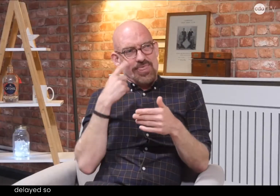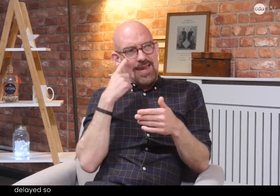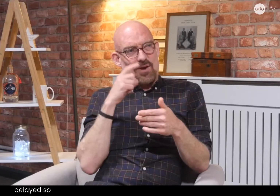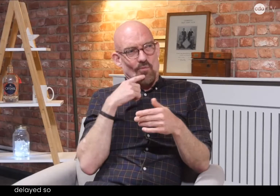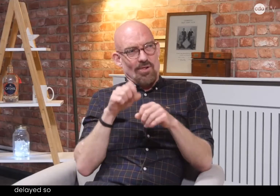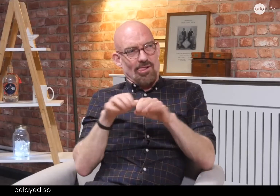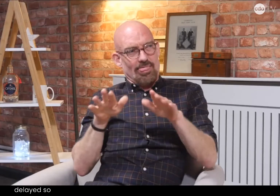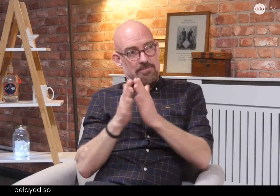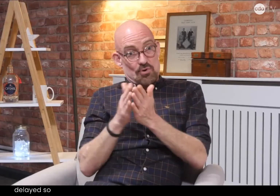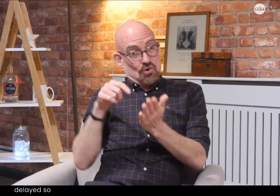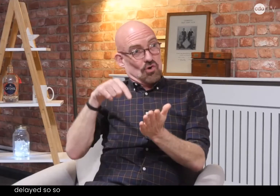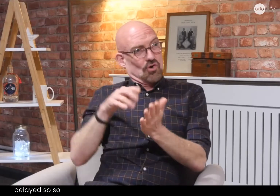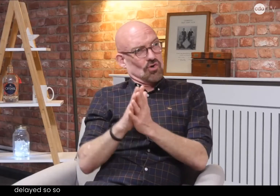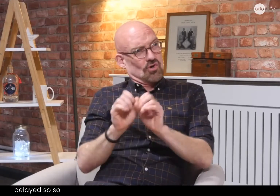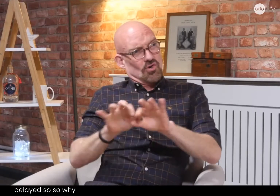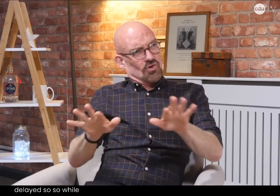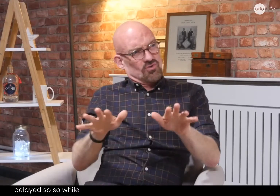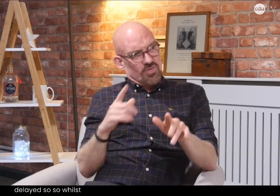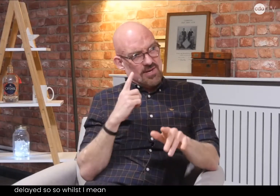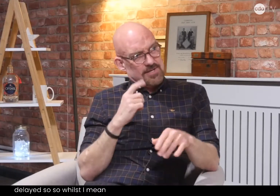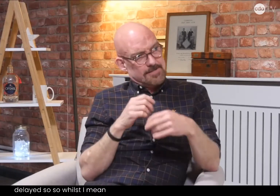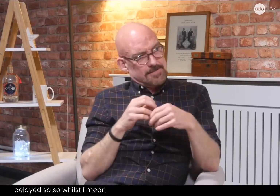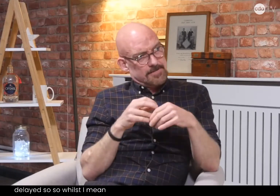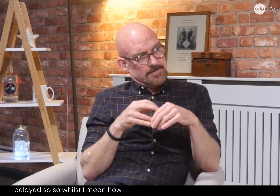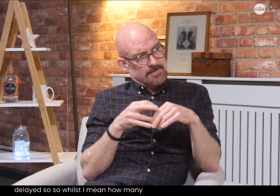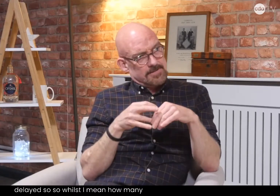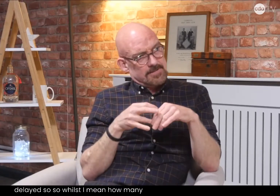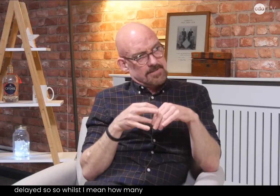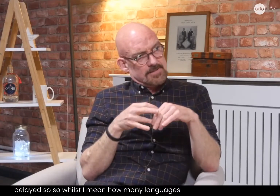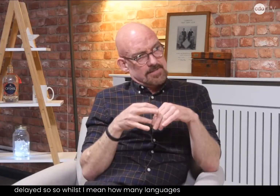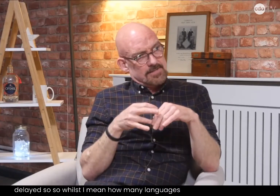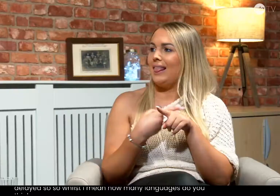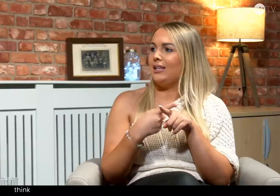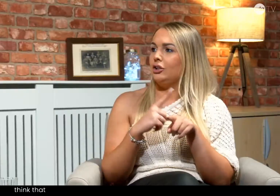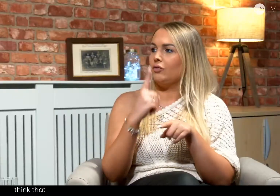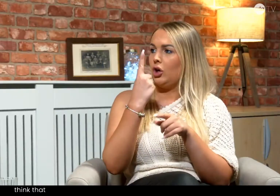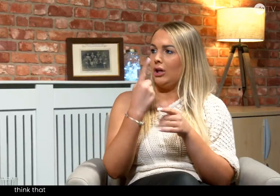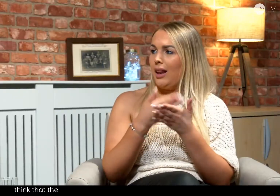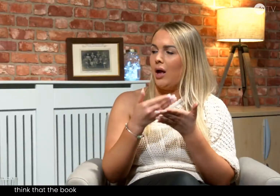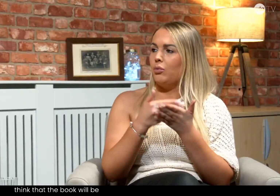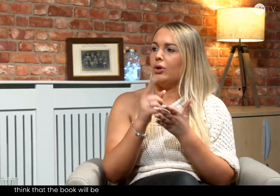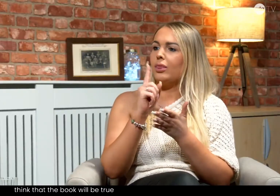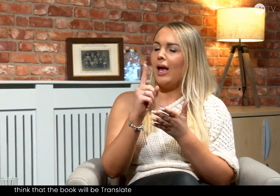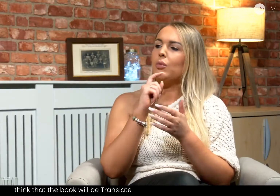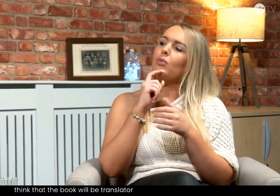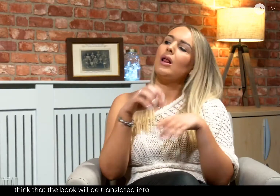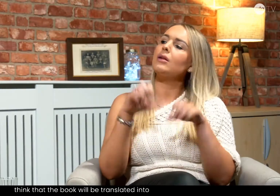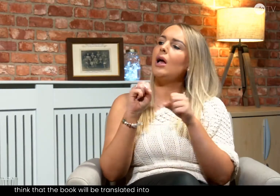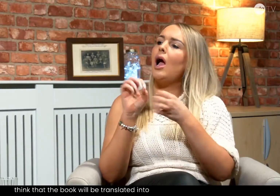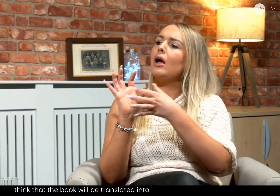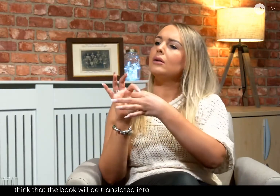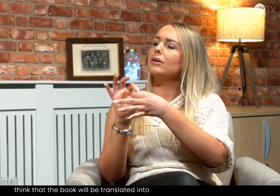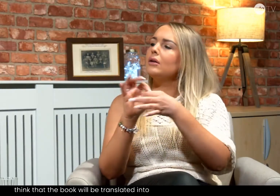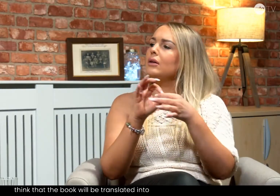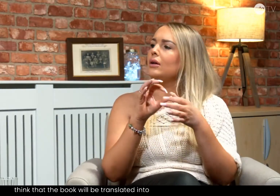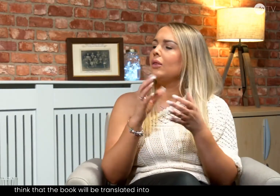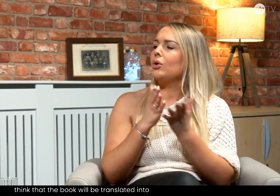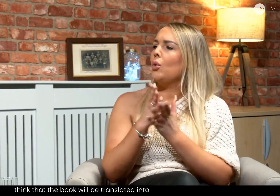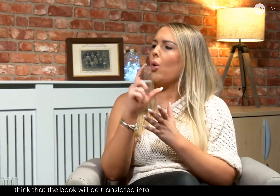wow. So, I mean, how many languages do you think the book will be translated into? So, it's in English, obviously